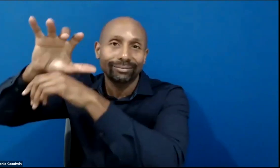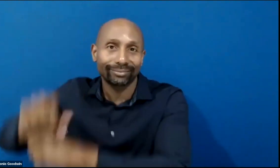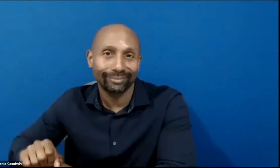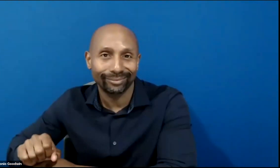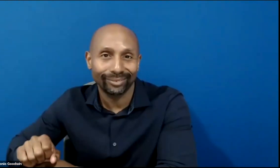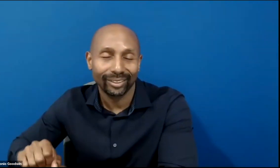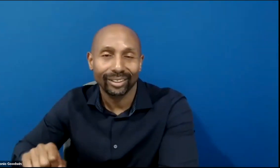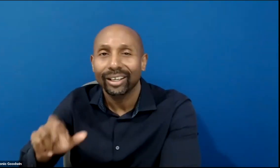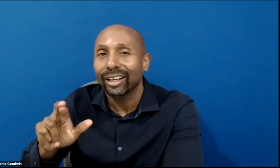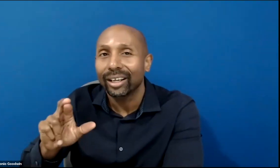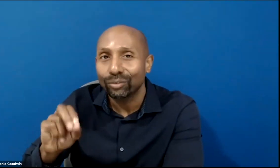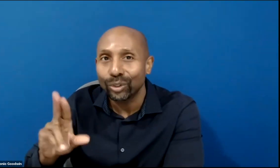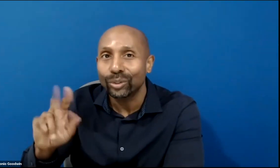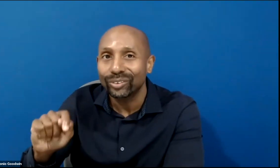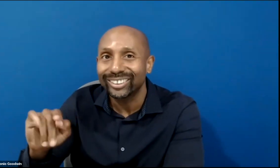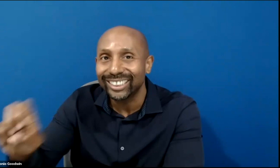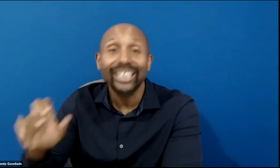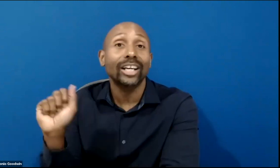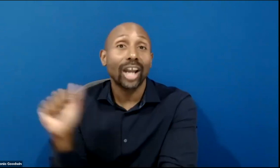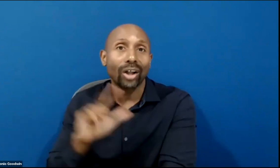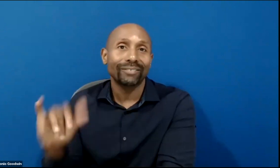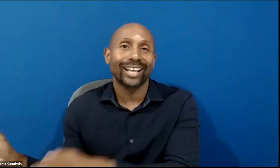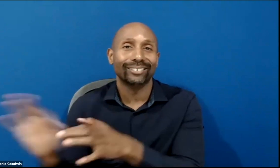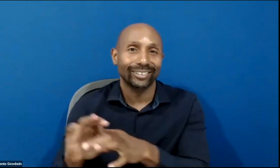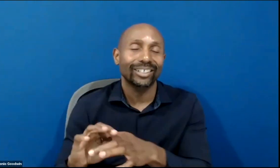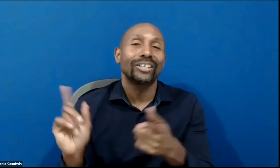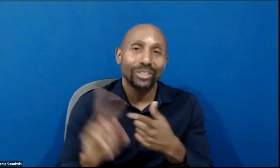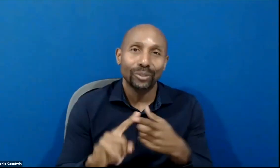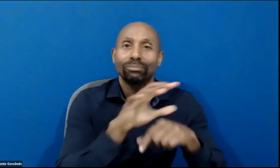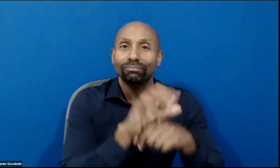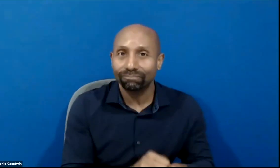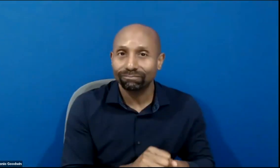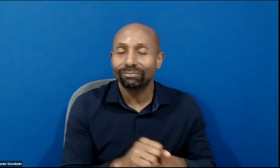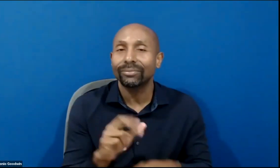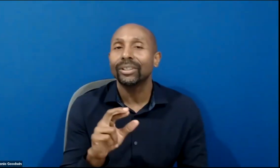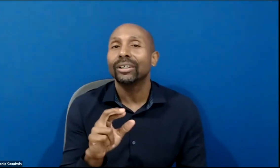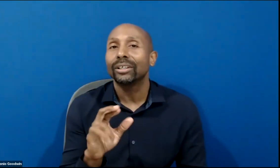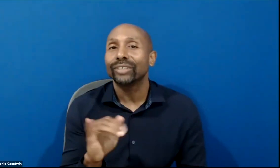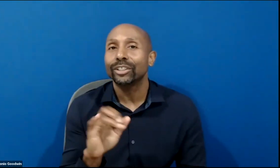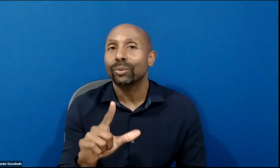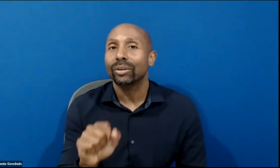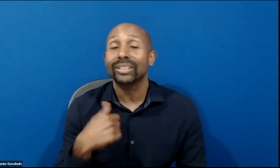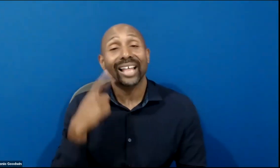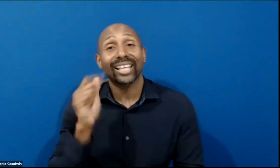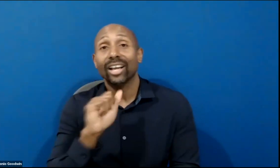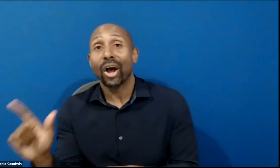and routines are the aspects of ritual that I think are really important to the healing that we're talking about.